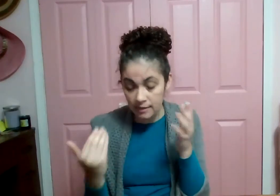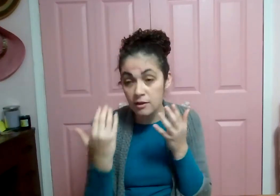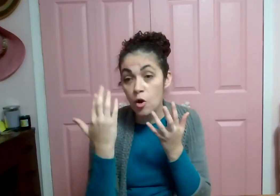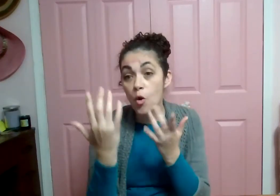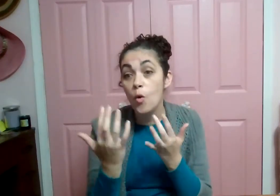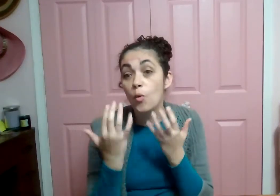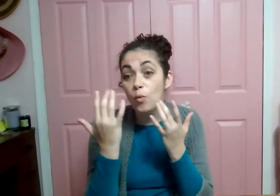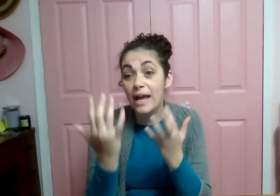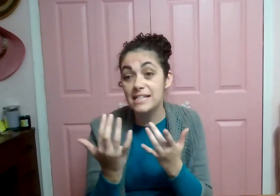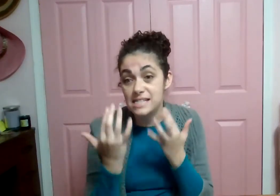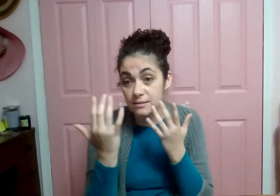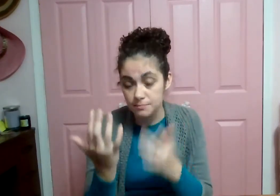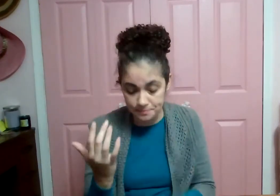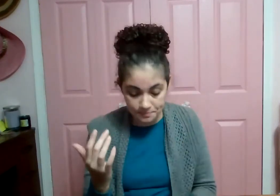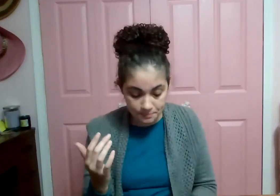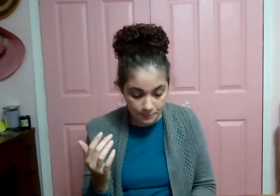again. Wait.